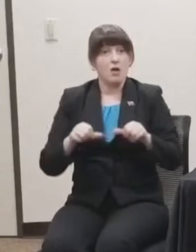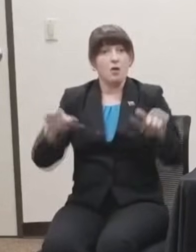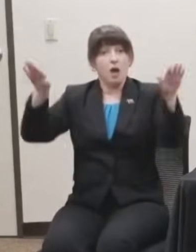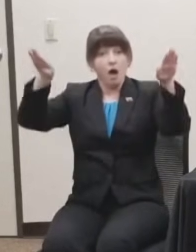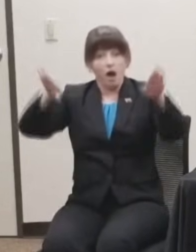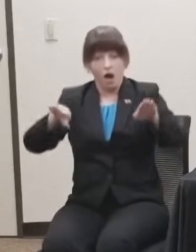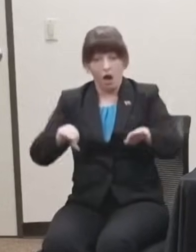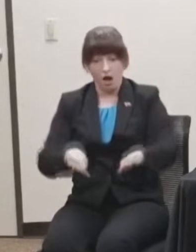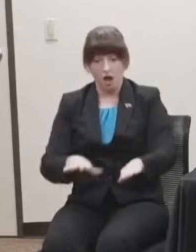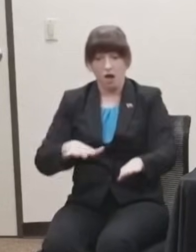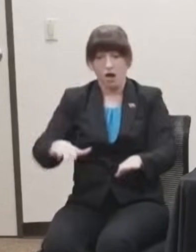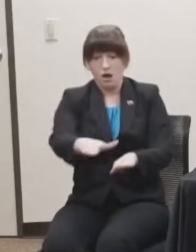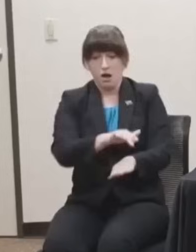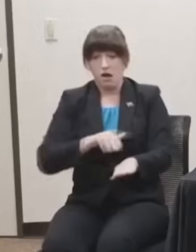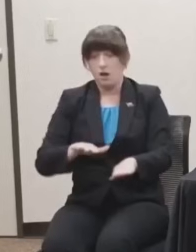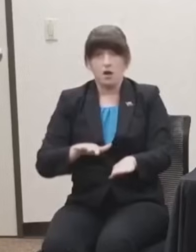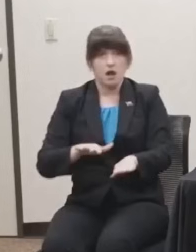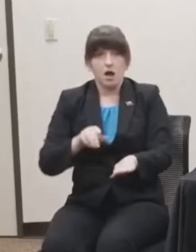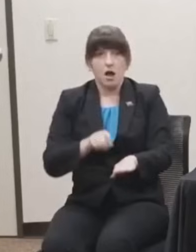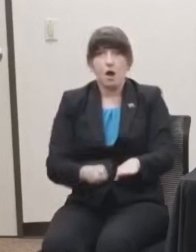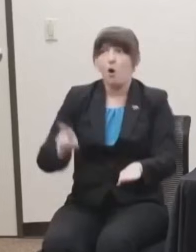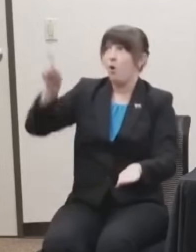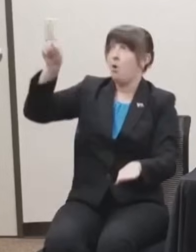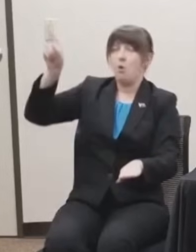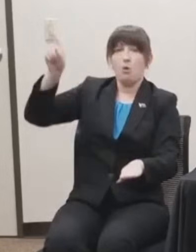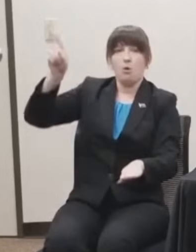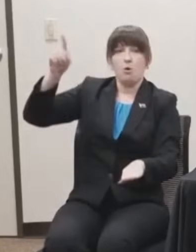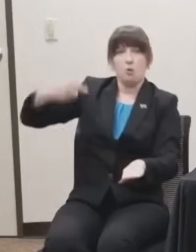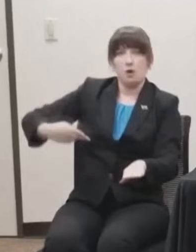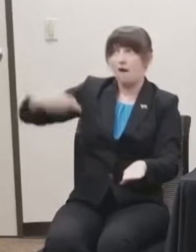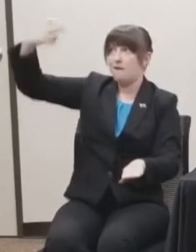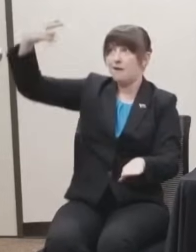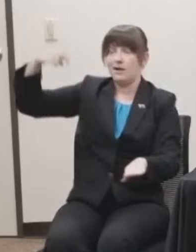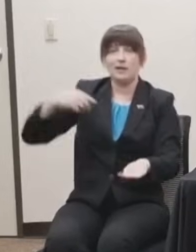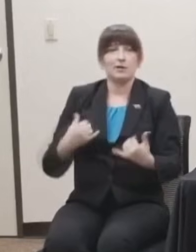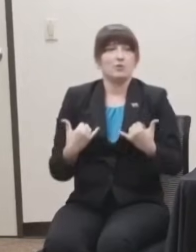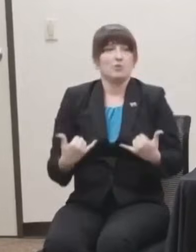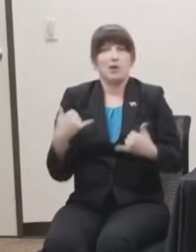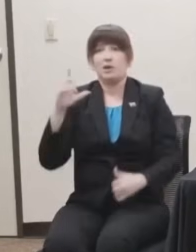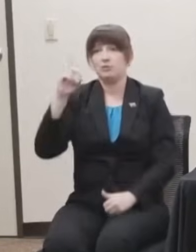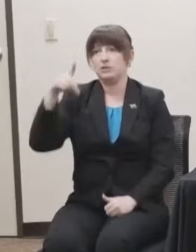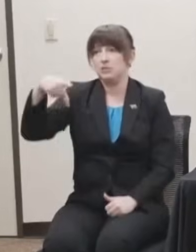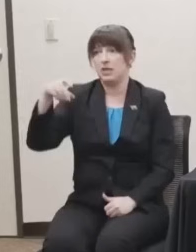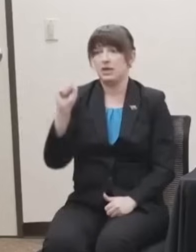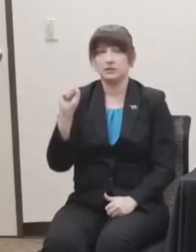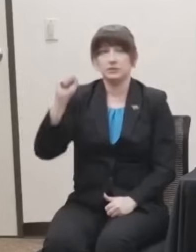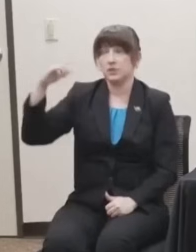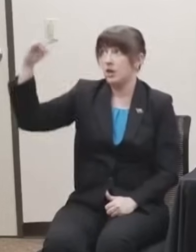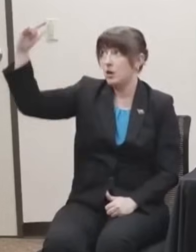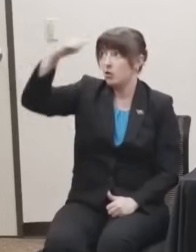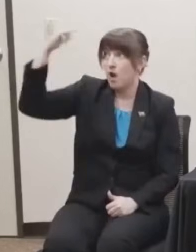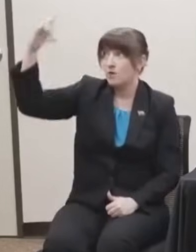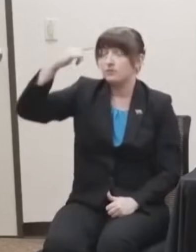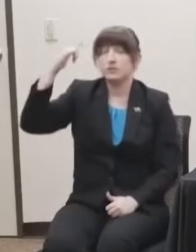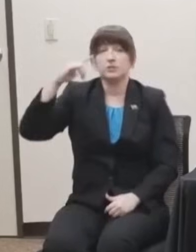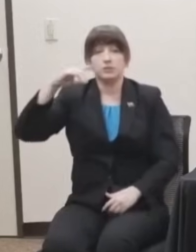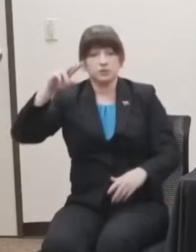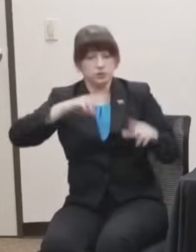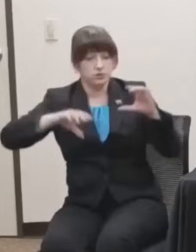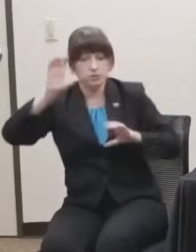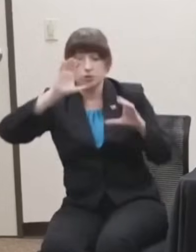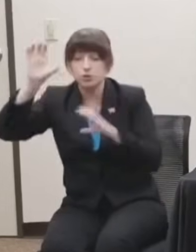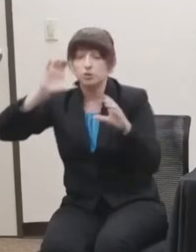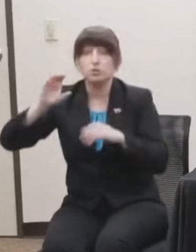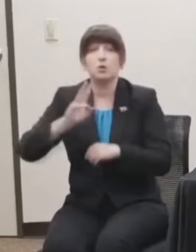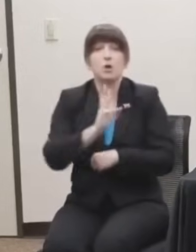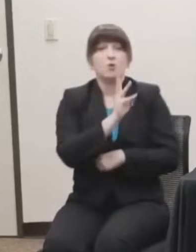area. We've got DPS aircraft that are flying up to try to find this wall of water right now, and the people in the reported areas, again unconfirmed, that are